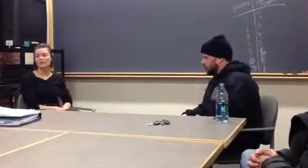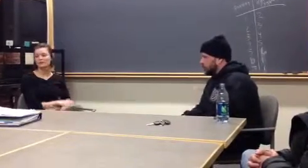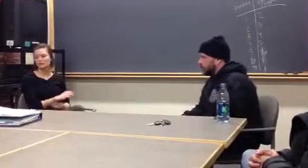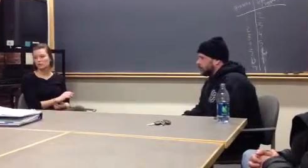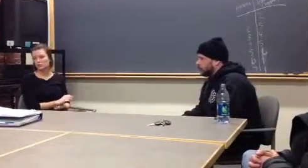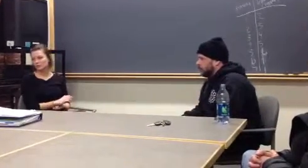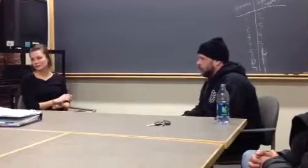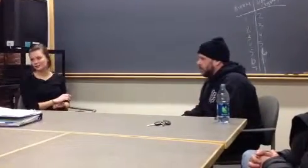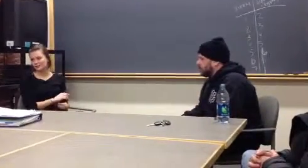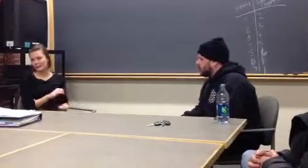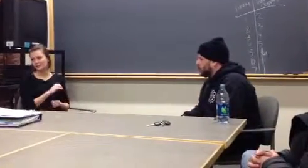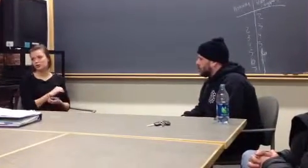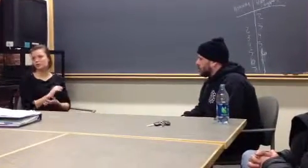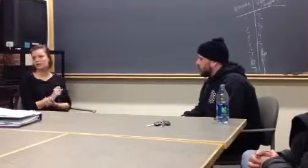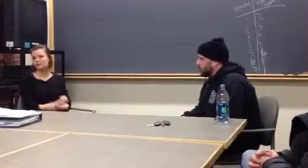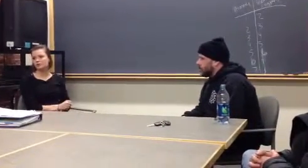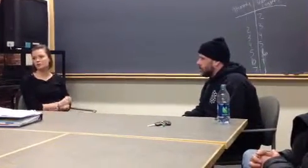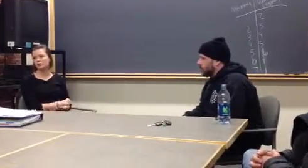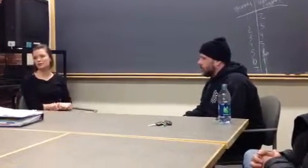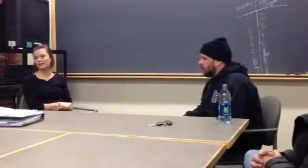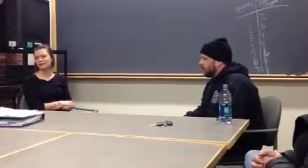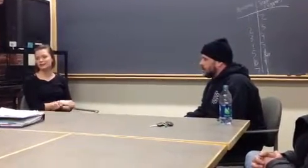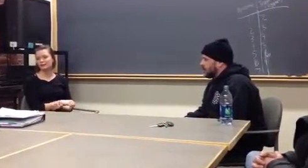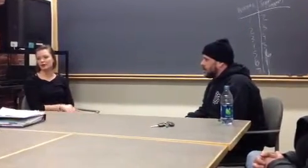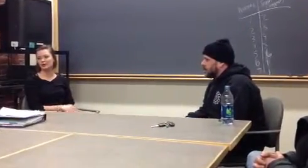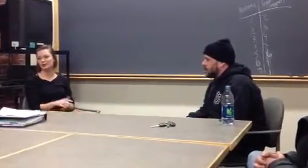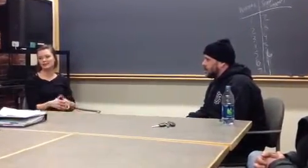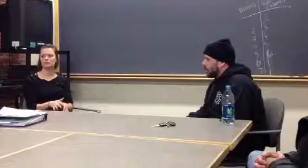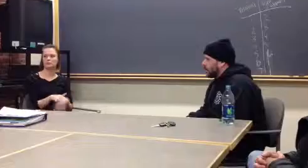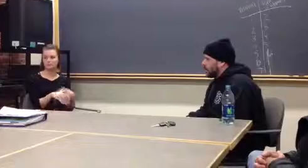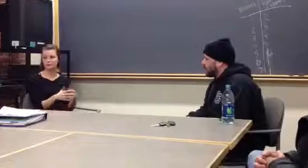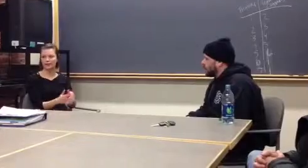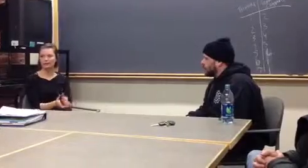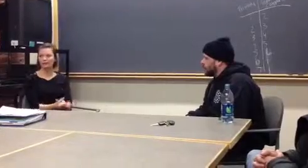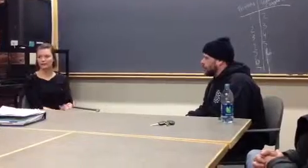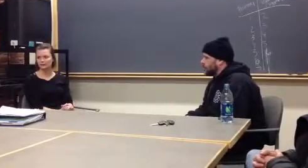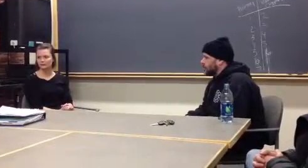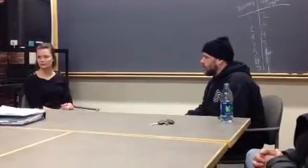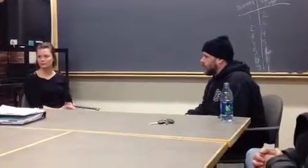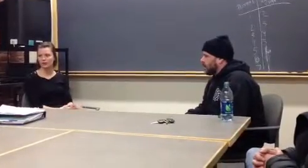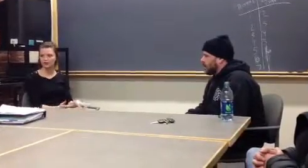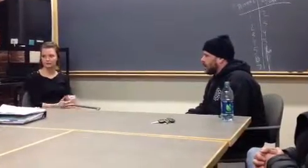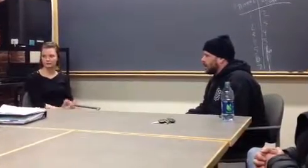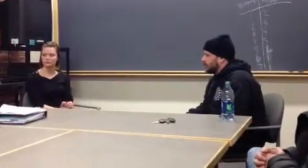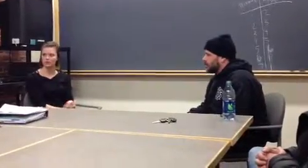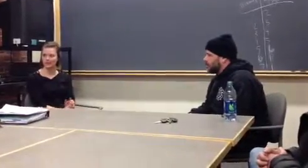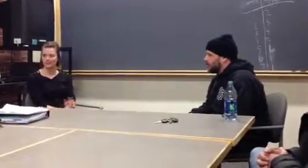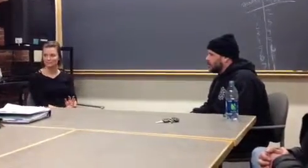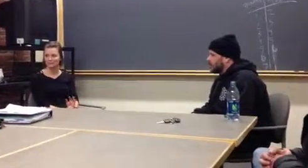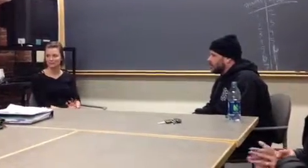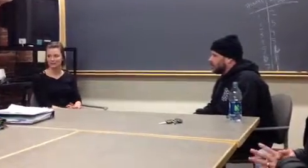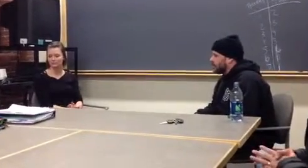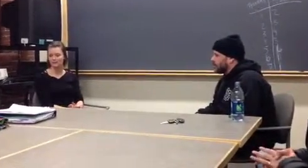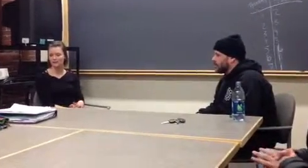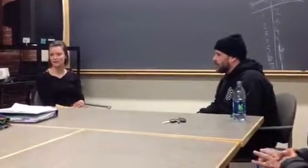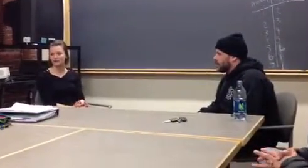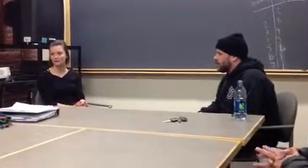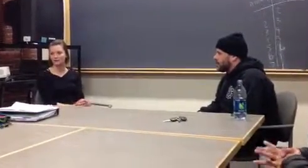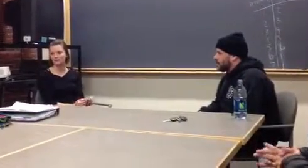There's quarters in the game, so they'll have 2 quarters, and they'll take a break, and the teams will collaborate and kind of talk game plan, and then they'll